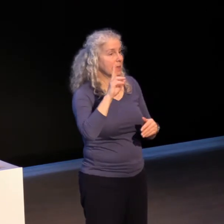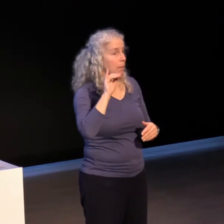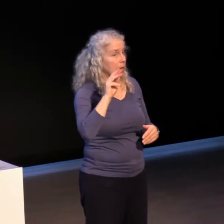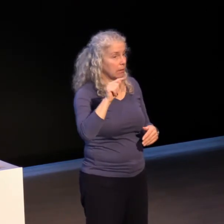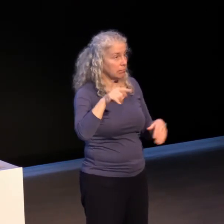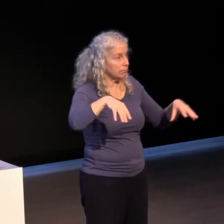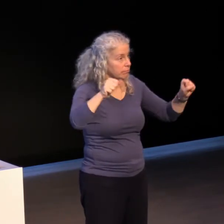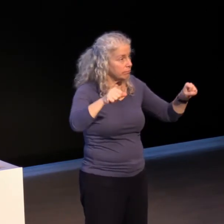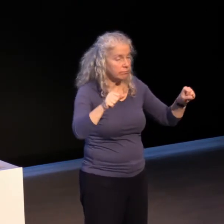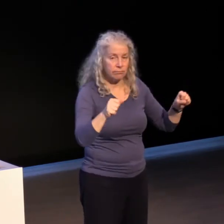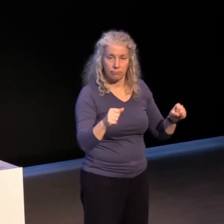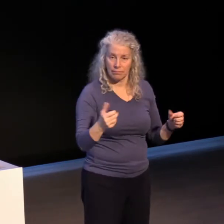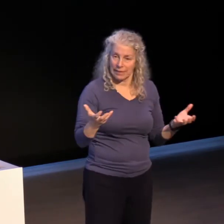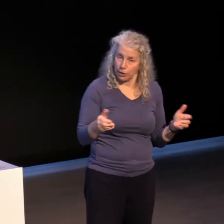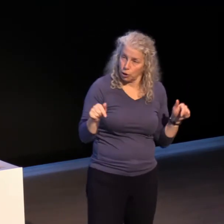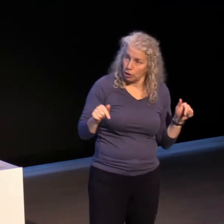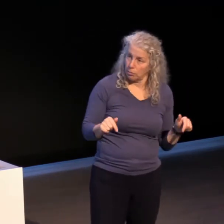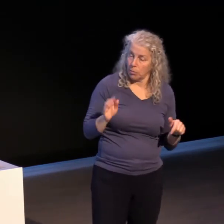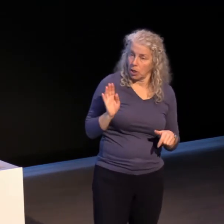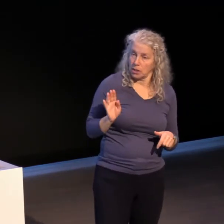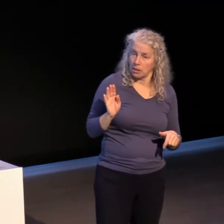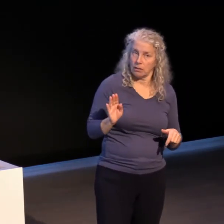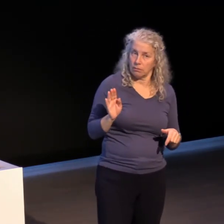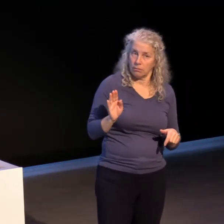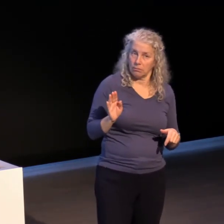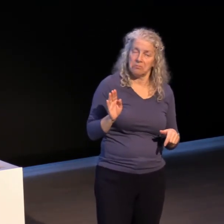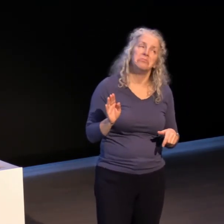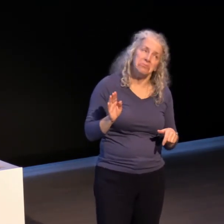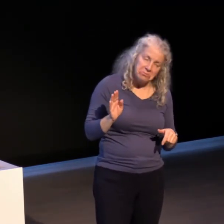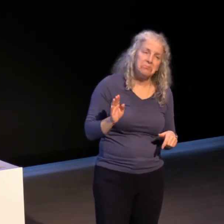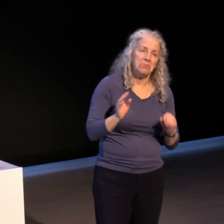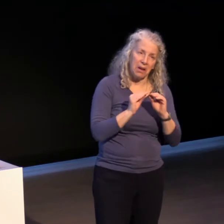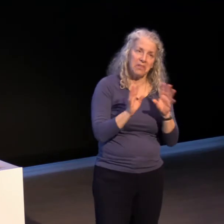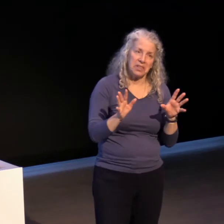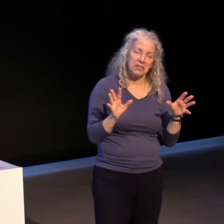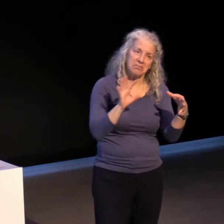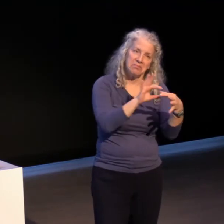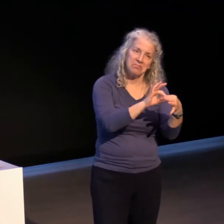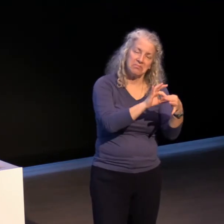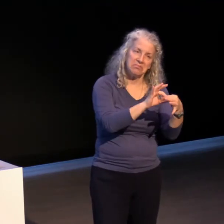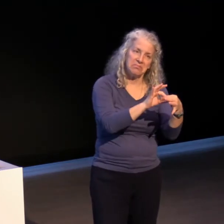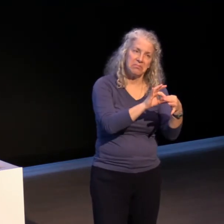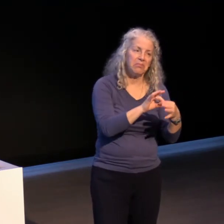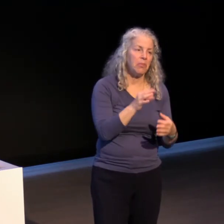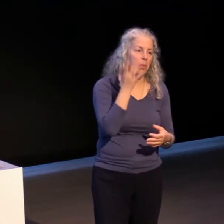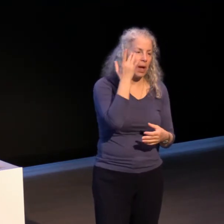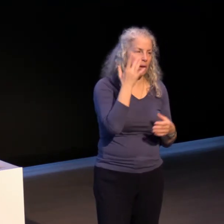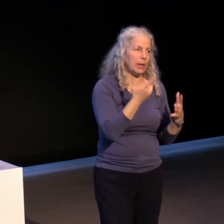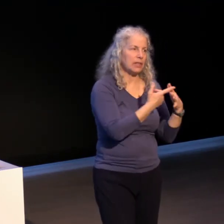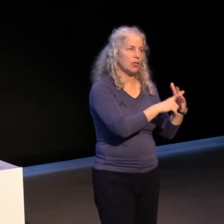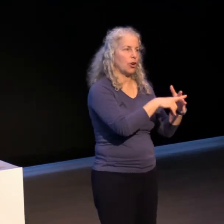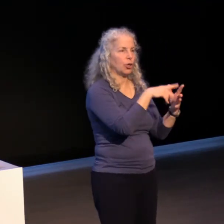being held in one of the places that sparked our great nation.